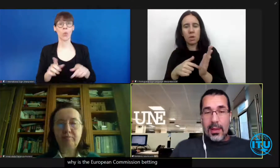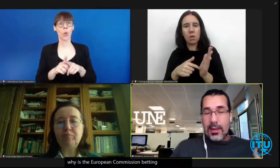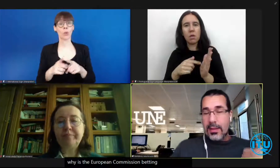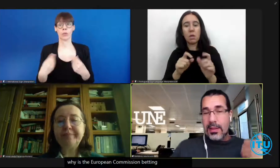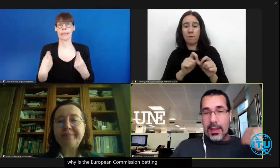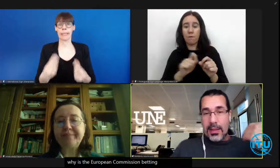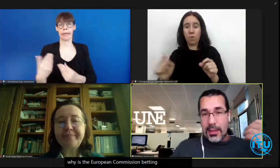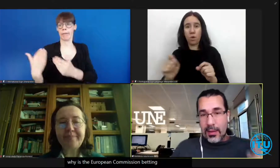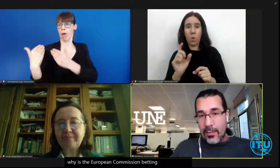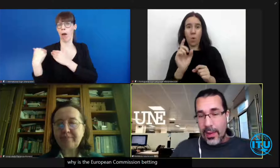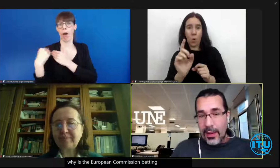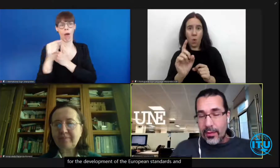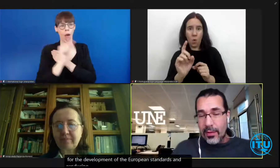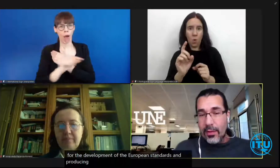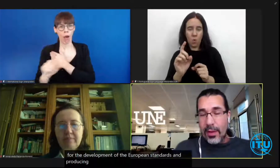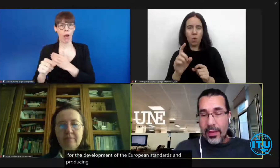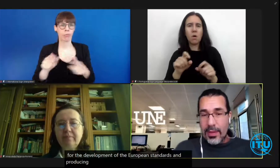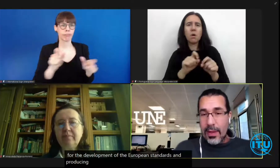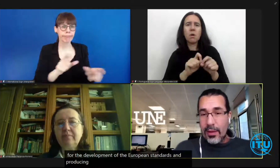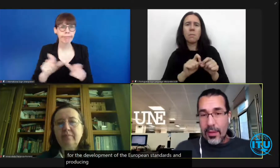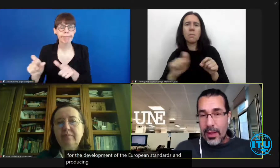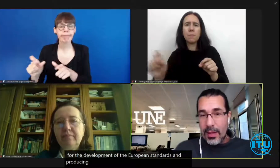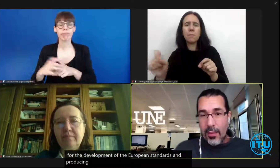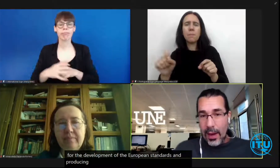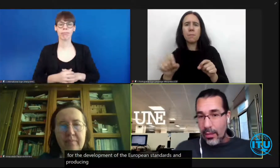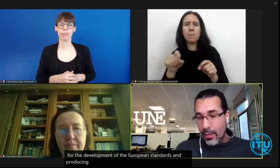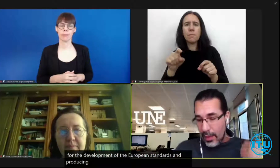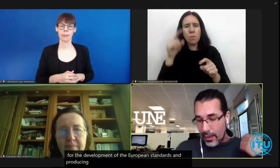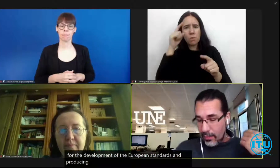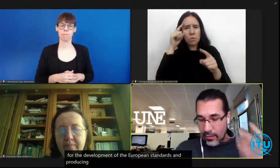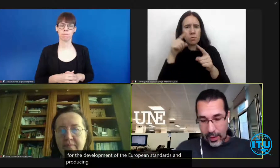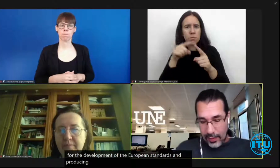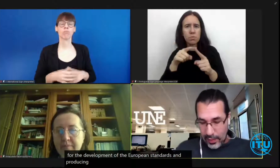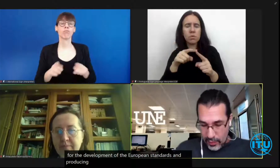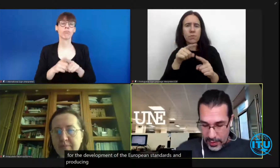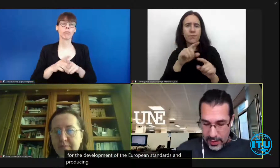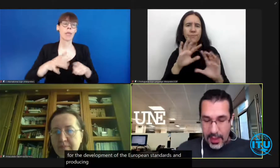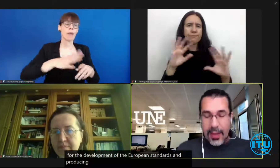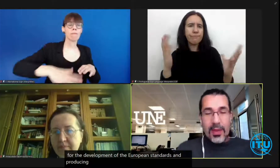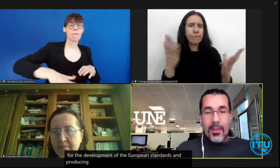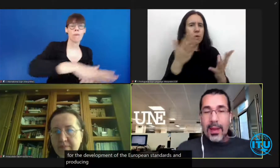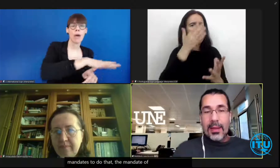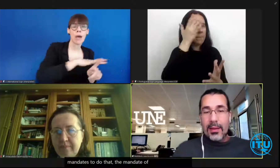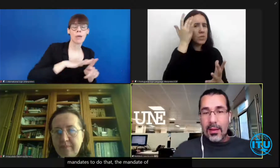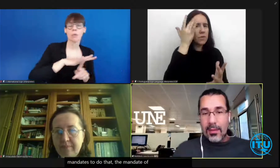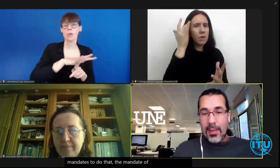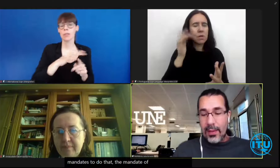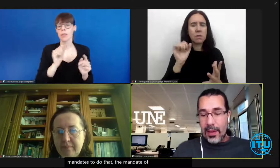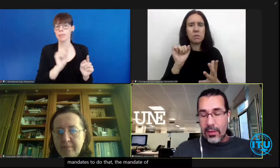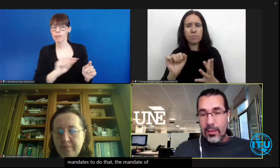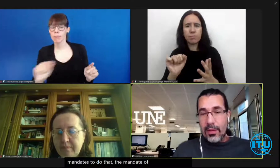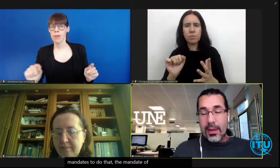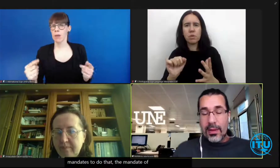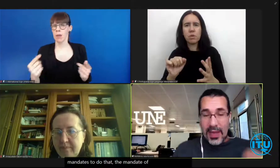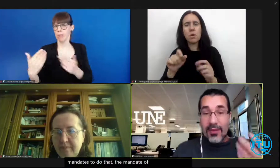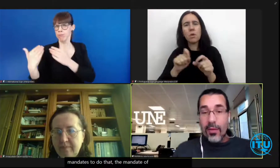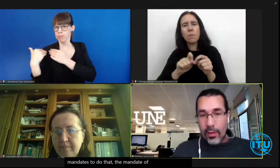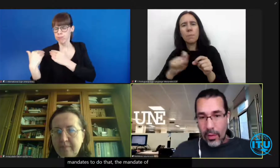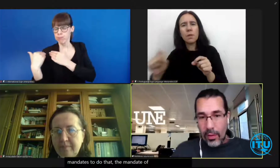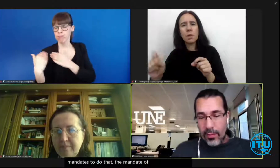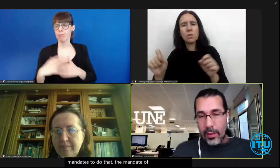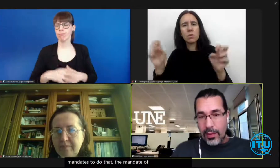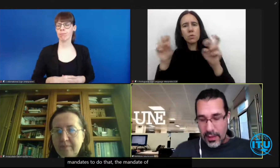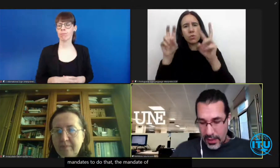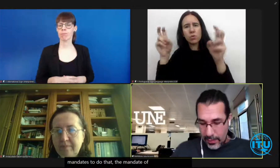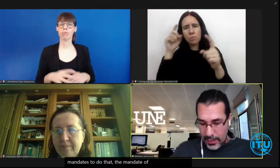that, such as the mandate on accessibility of the built environment, 420, the mandate on design